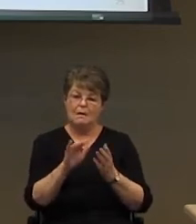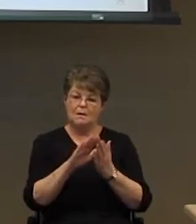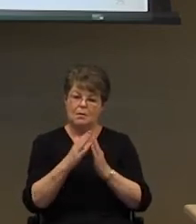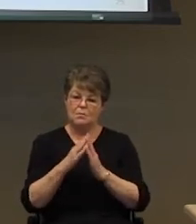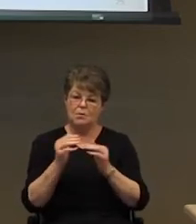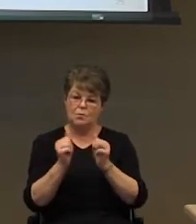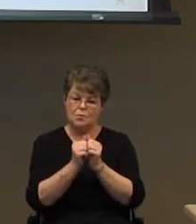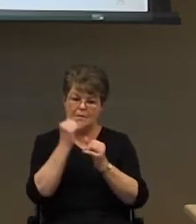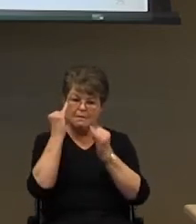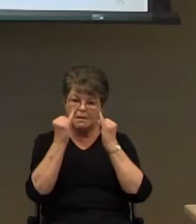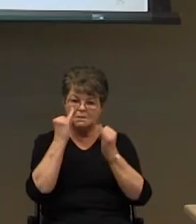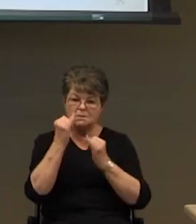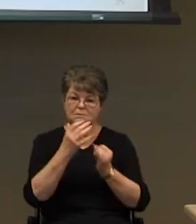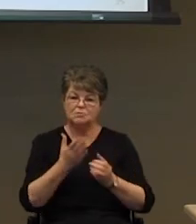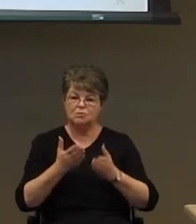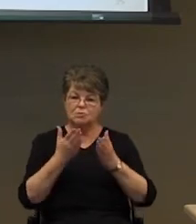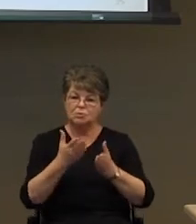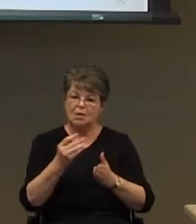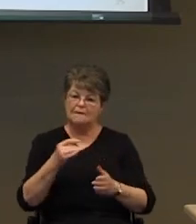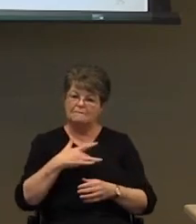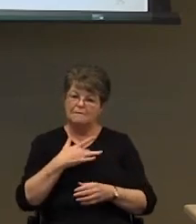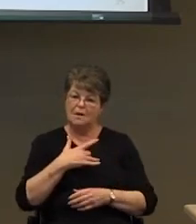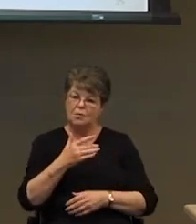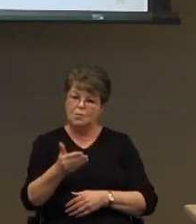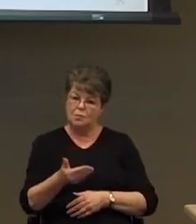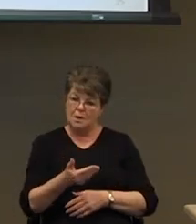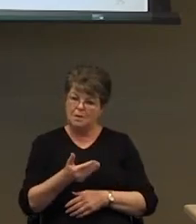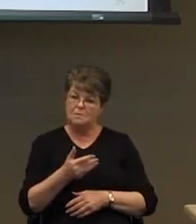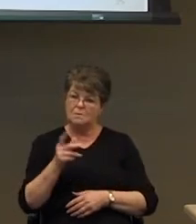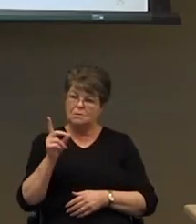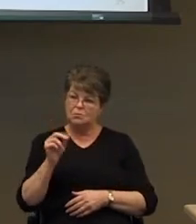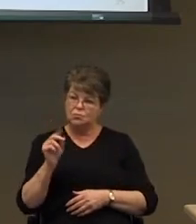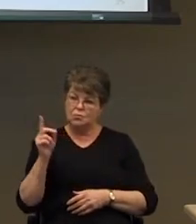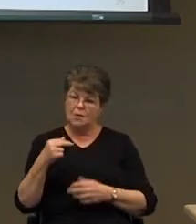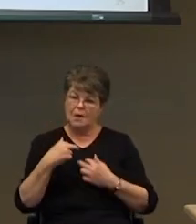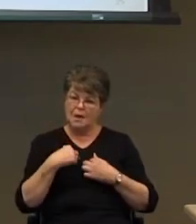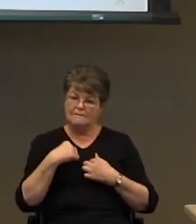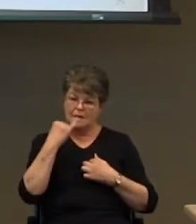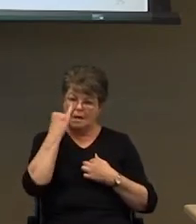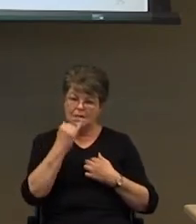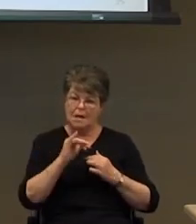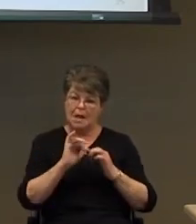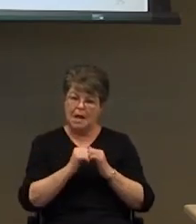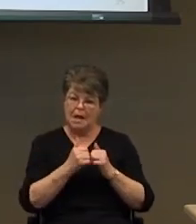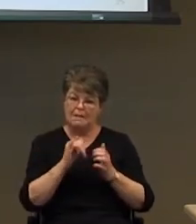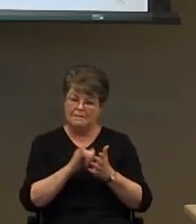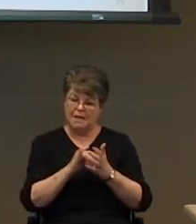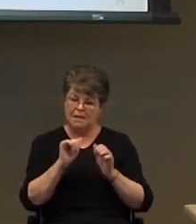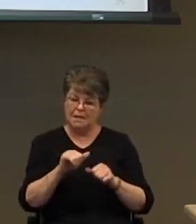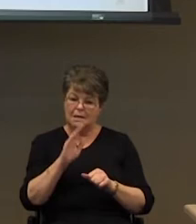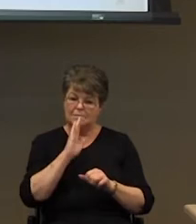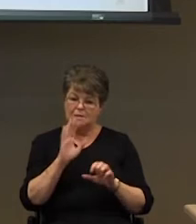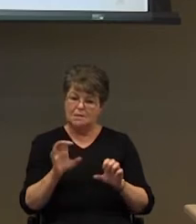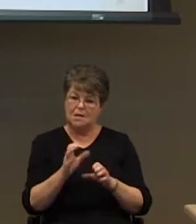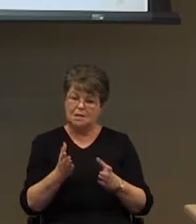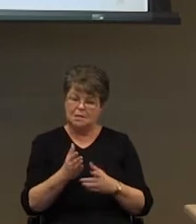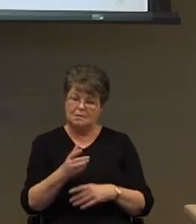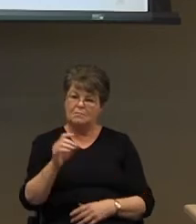with ideas and suggestions and feel welcome? Have you got an idea of how that could possibly be done here?